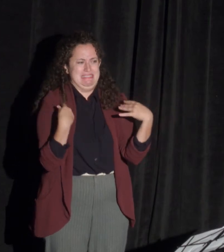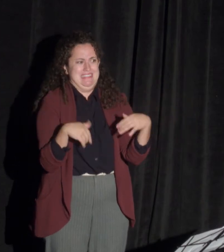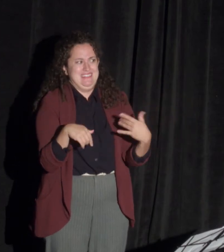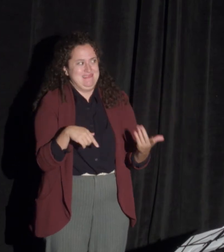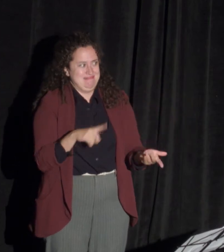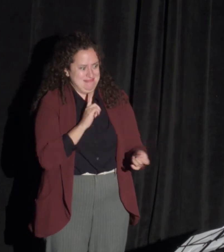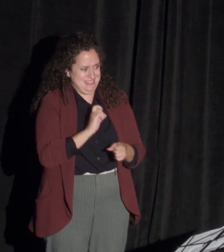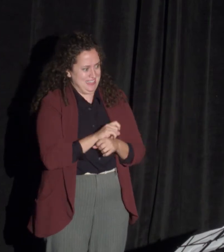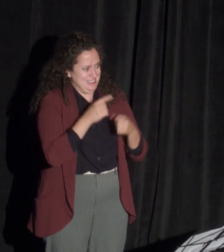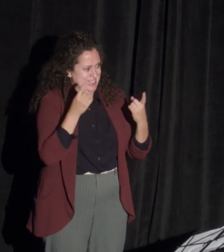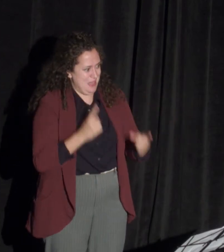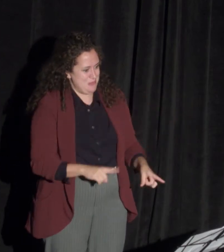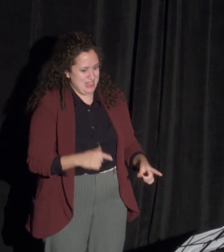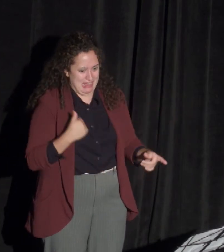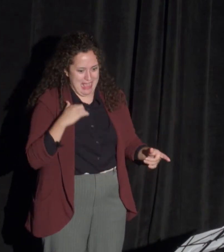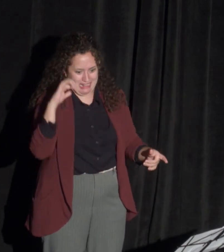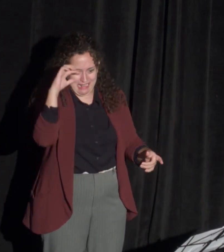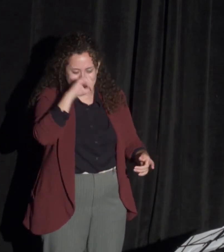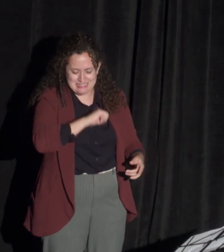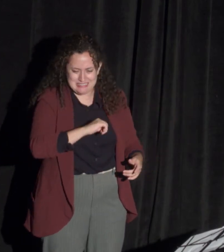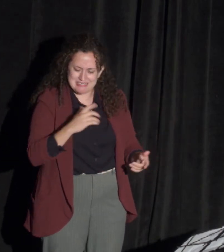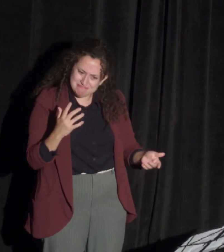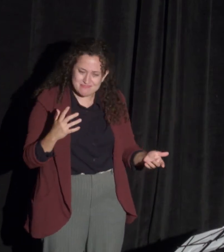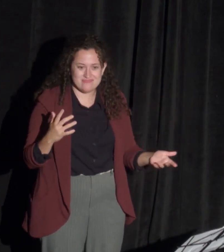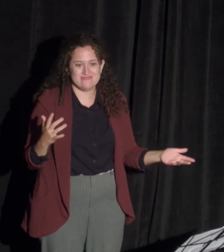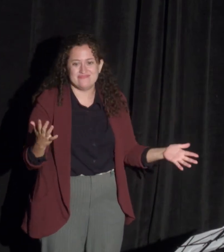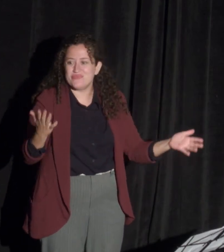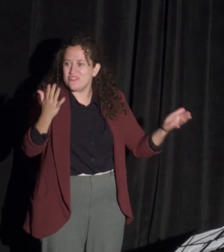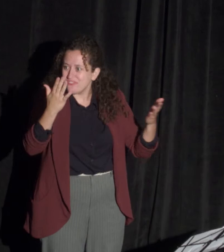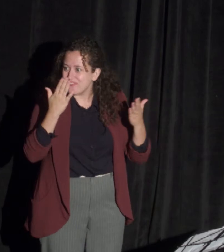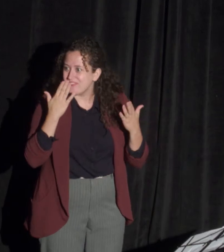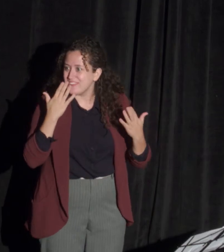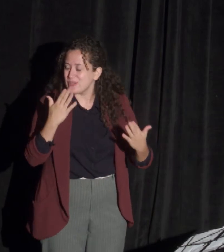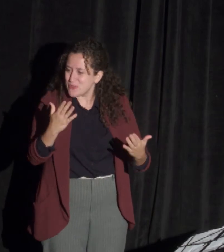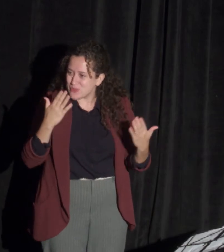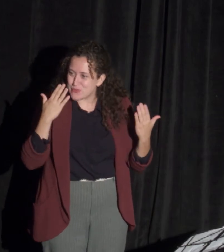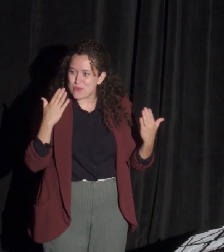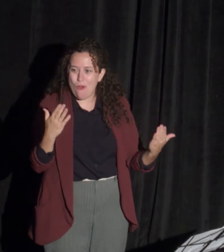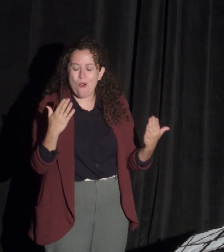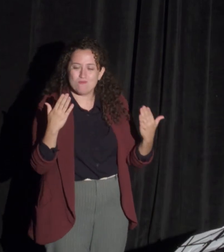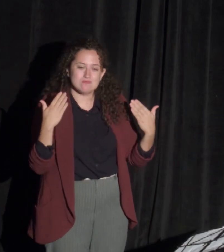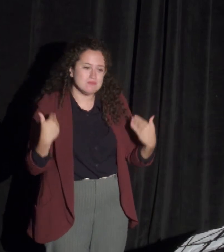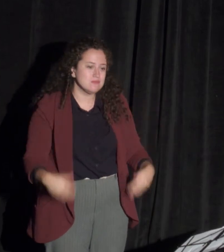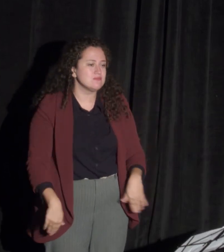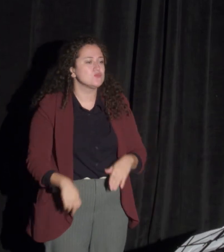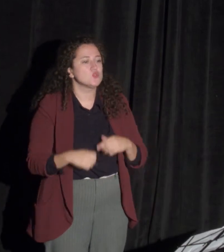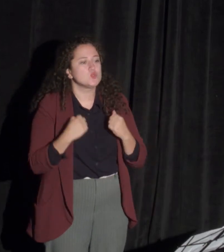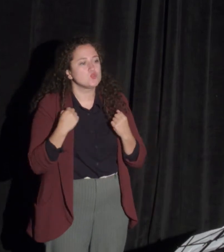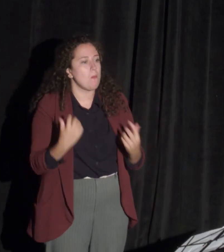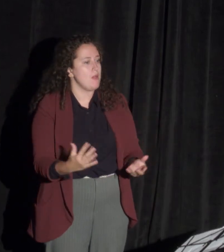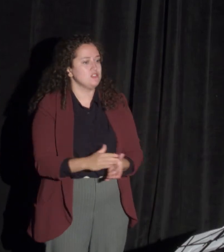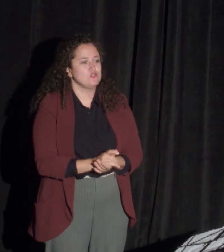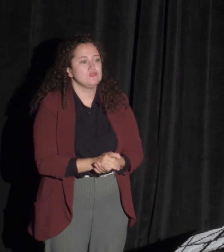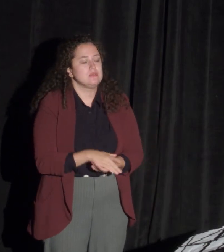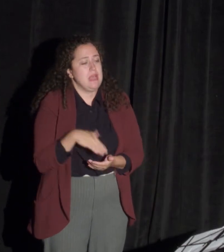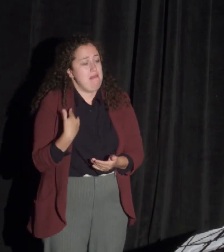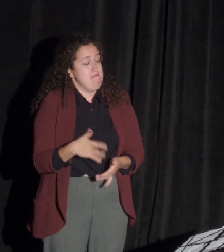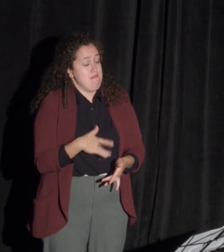So, thank you all so incredibly much. I am surprised and